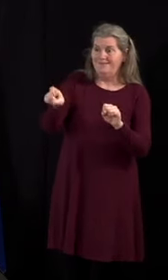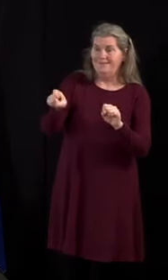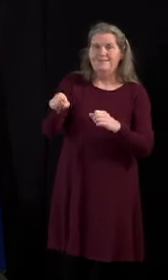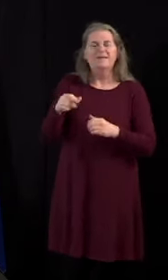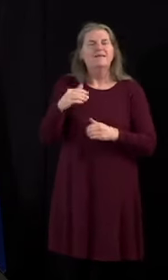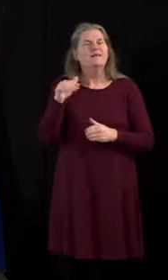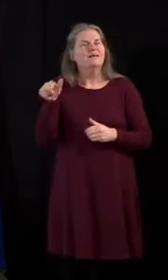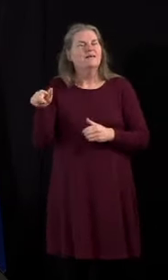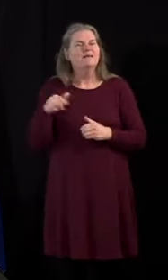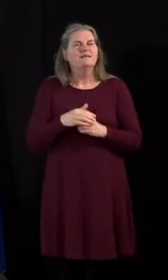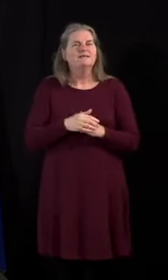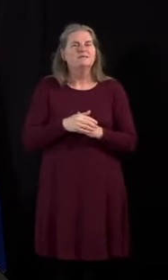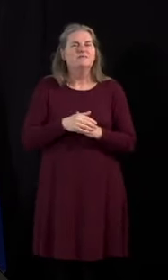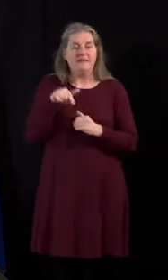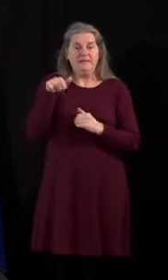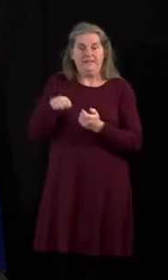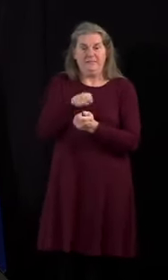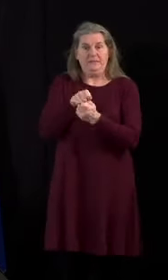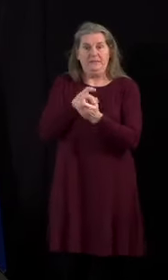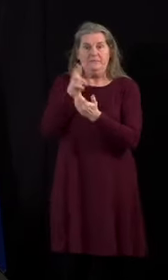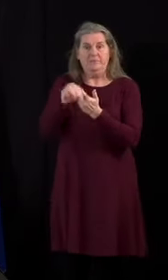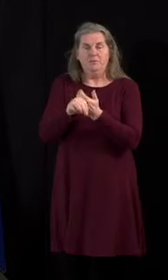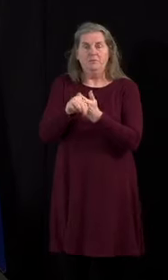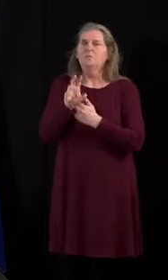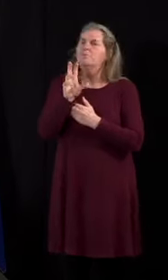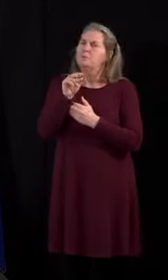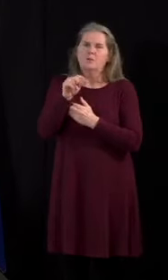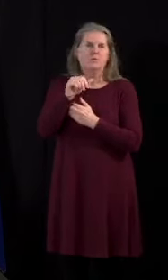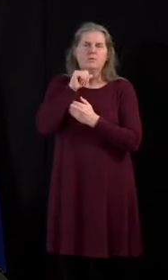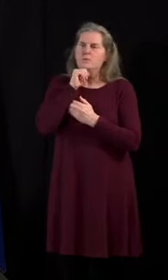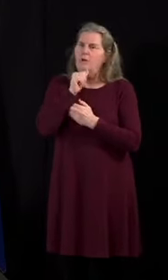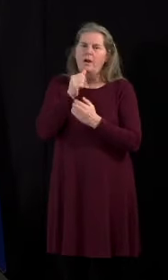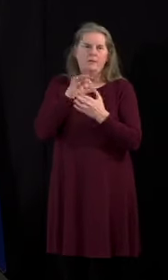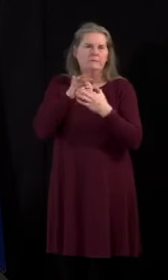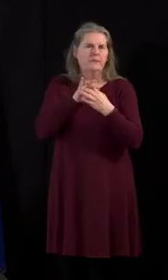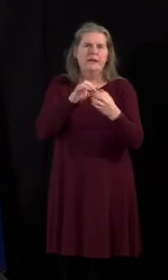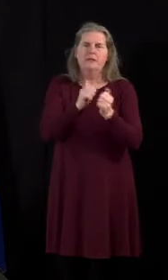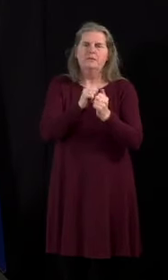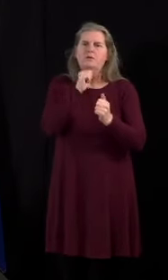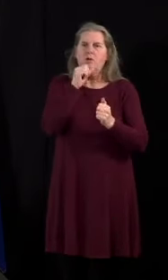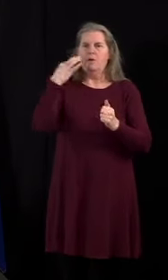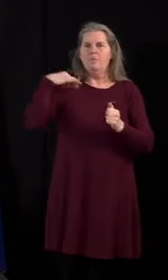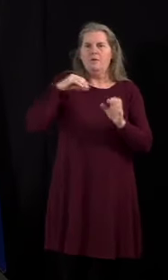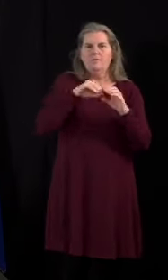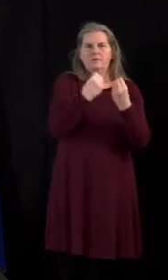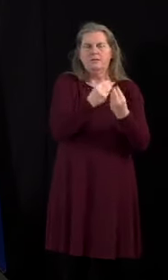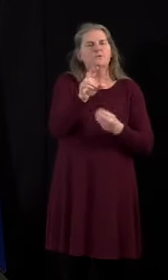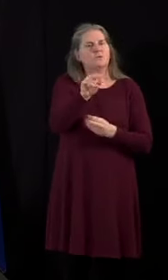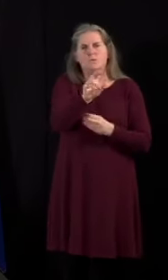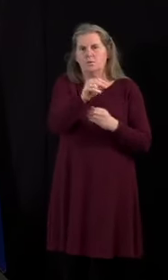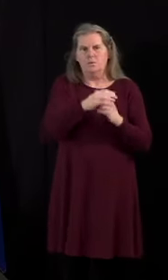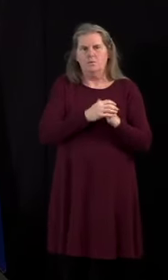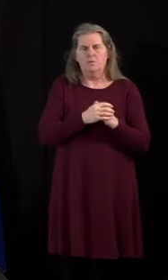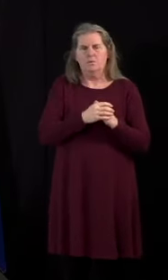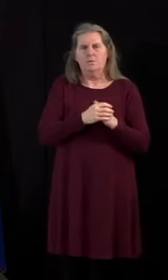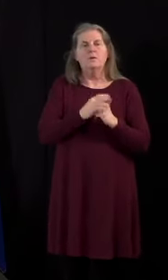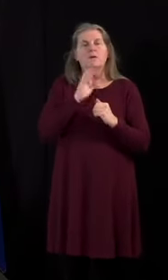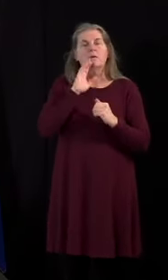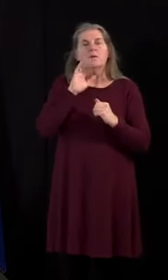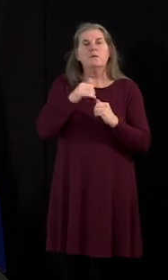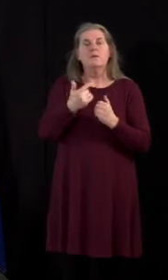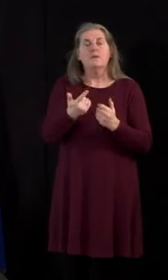Thanks, John. Under this particular program, it's not directed towards nonprofit organizations. To date, I know